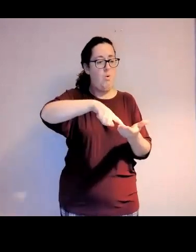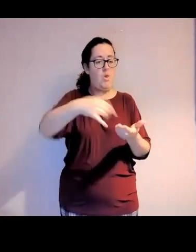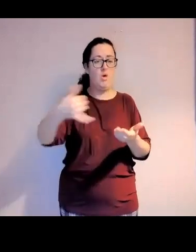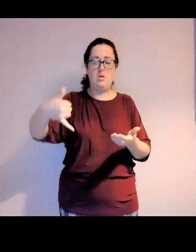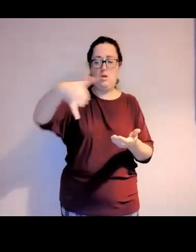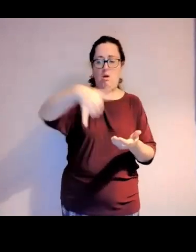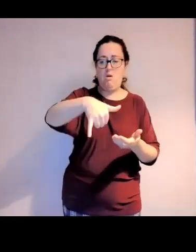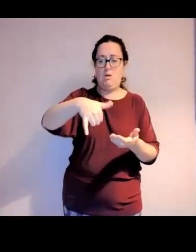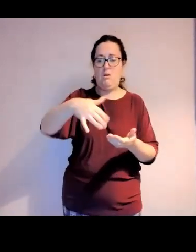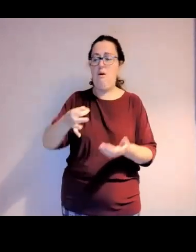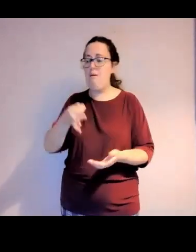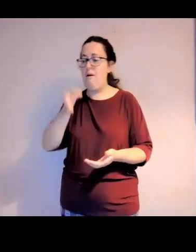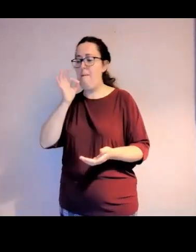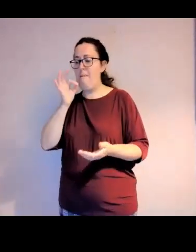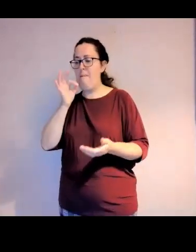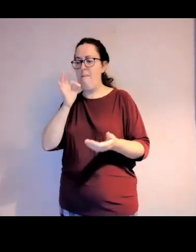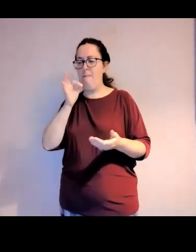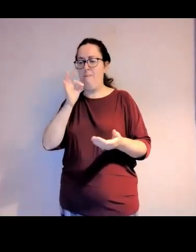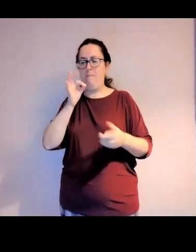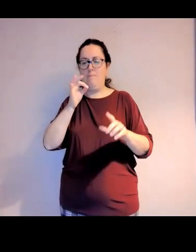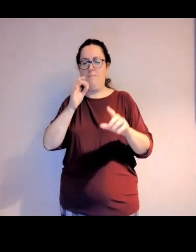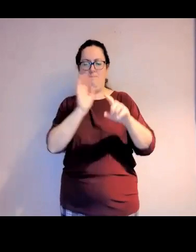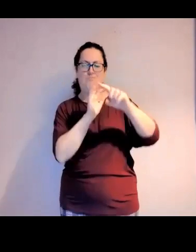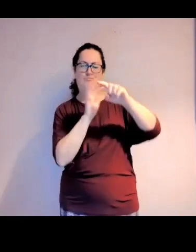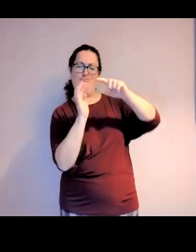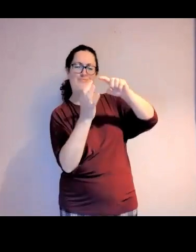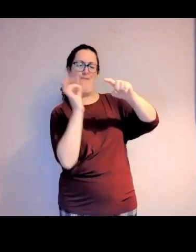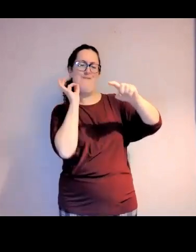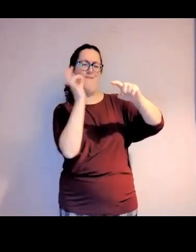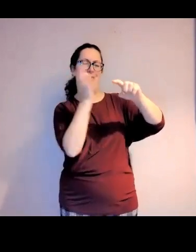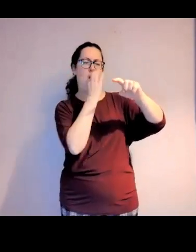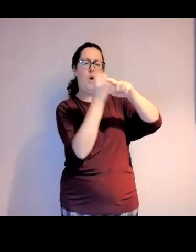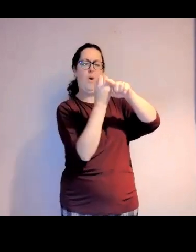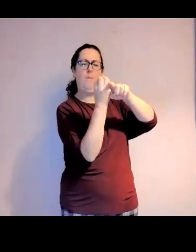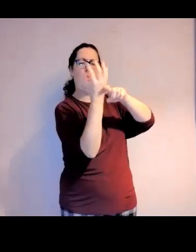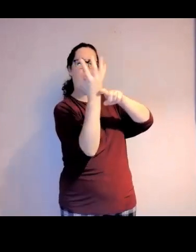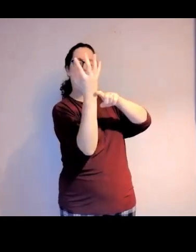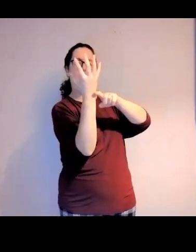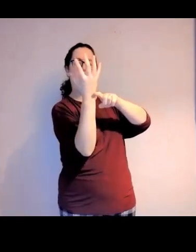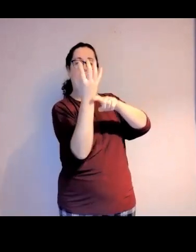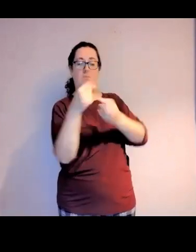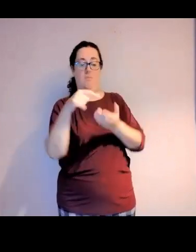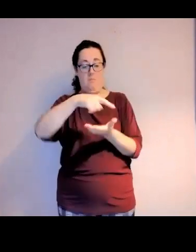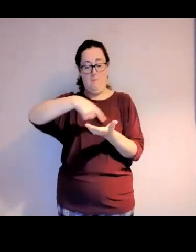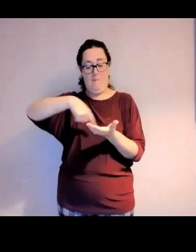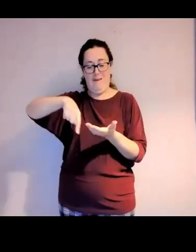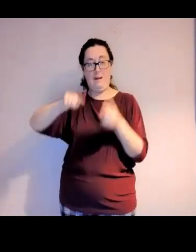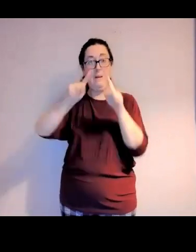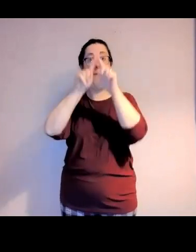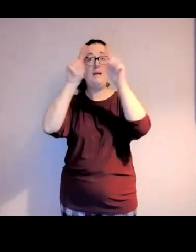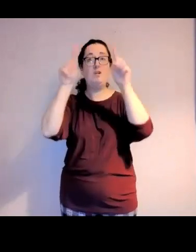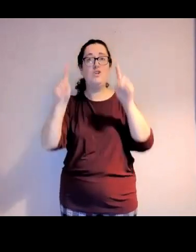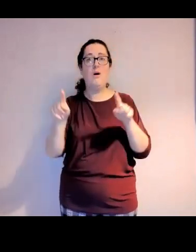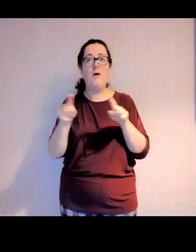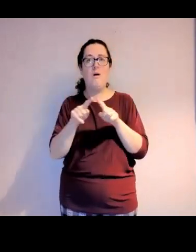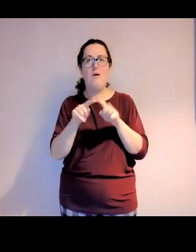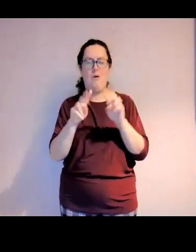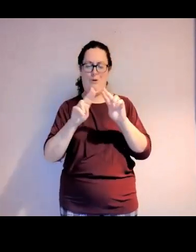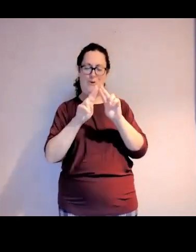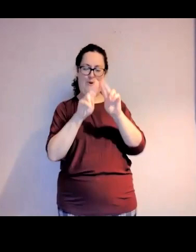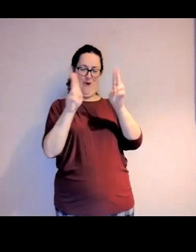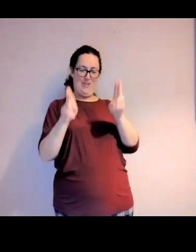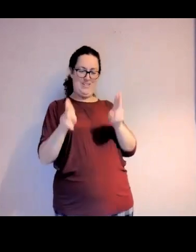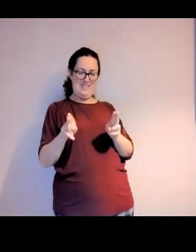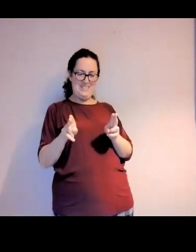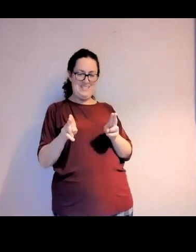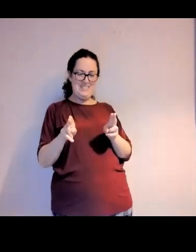have flowery patterns, all buds and blooms. This plate had a picture in the middle. You can make out a cottage with a stream, a